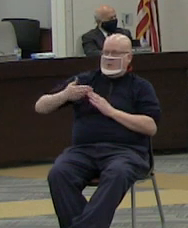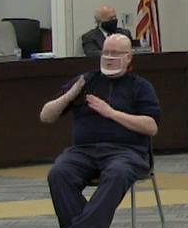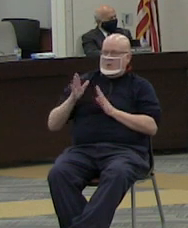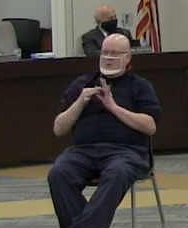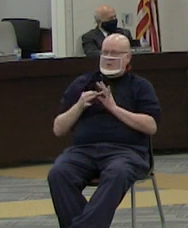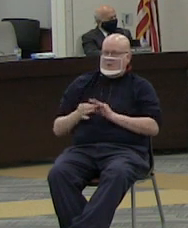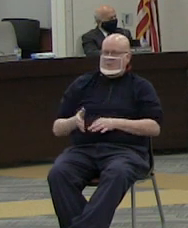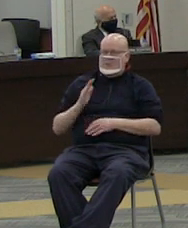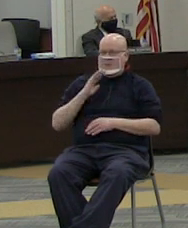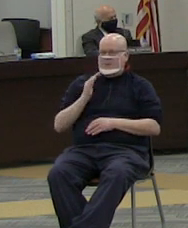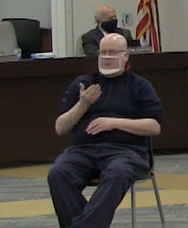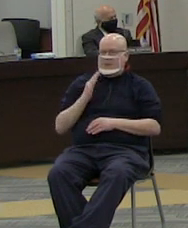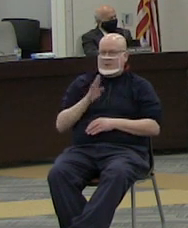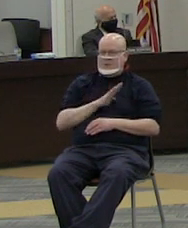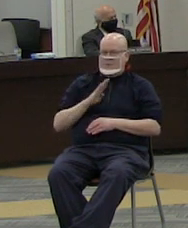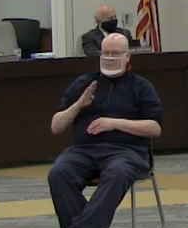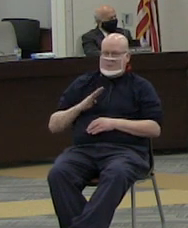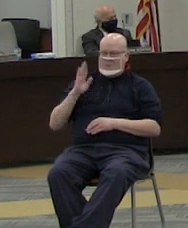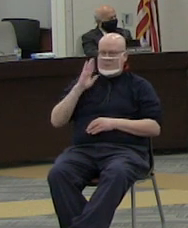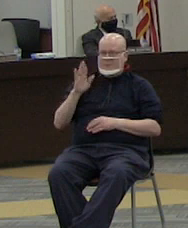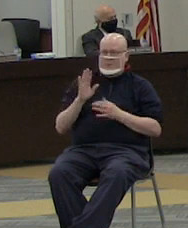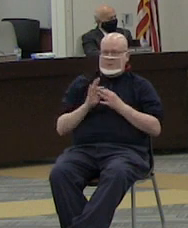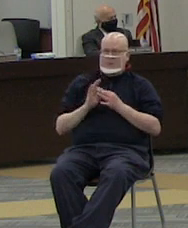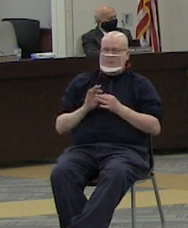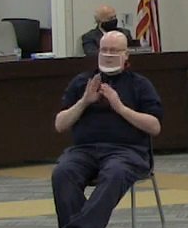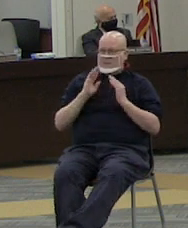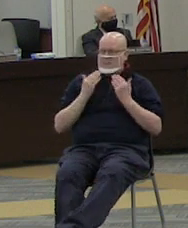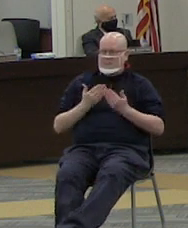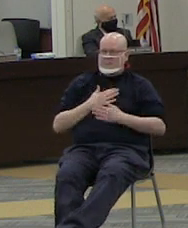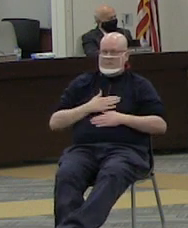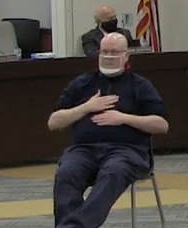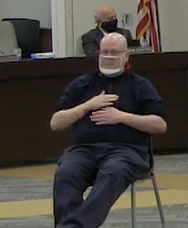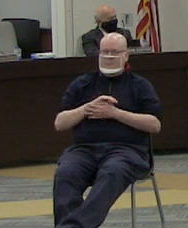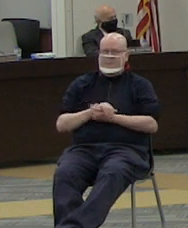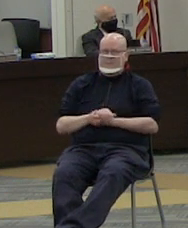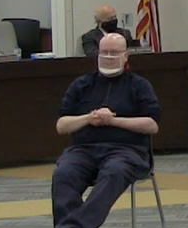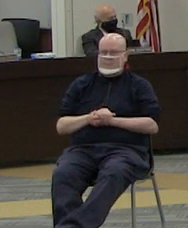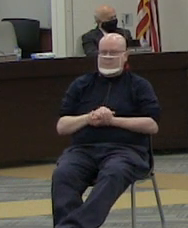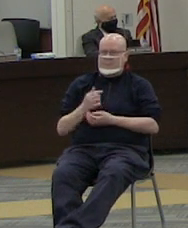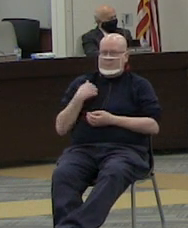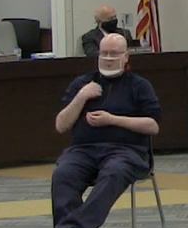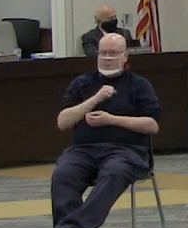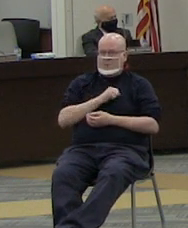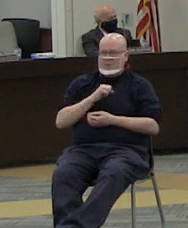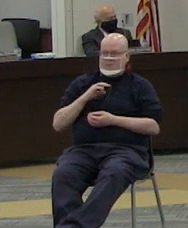board members, for those comments. Really appreciate it. And we, SAP members,